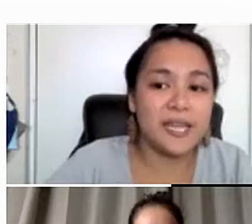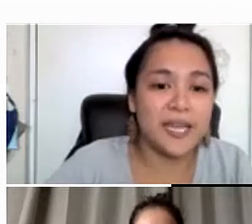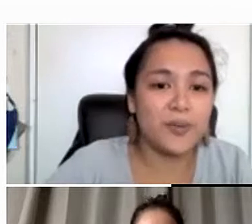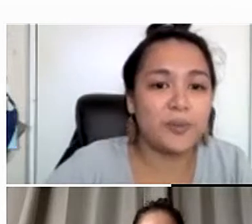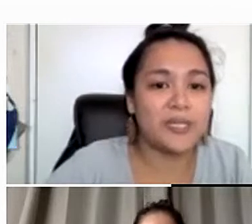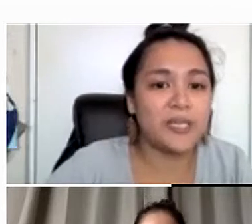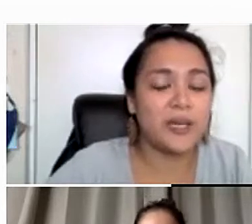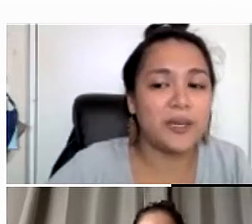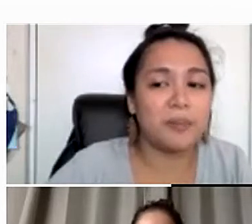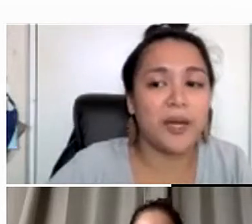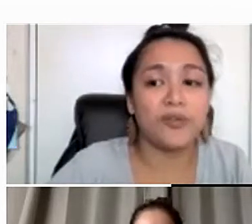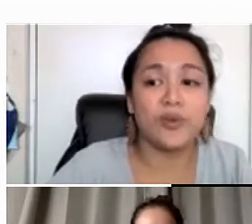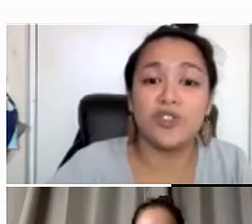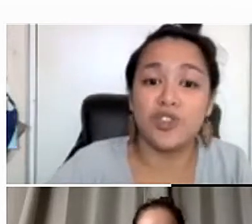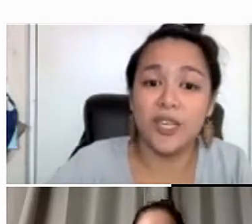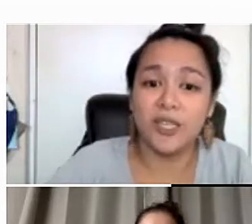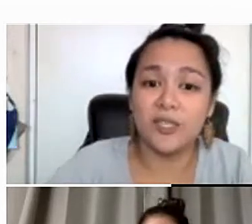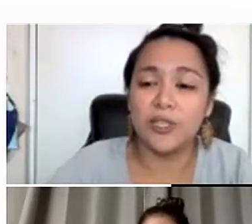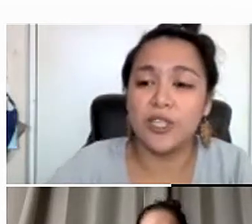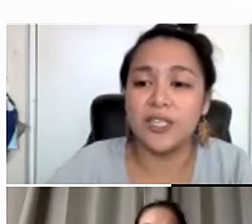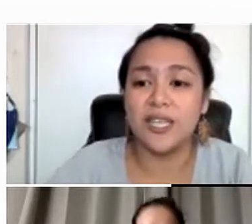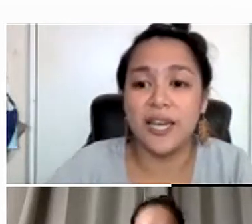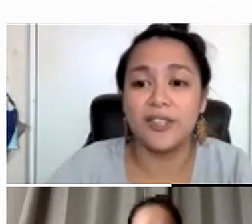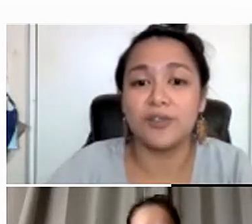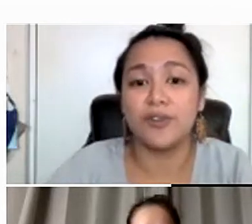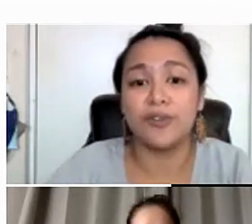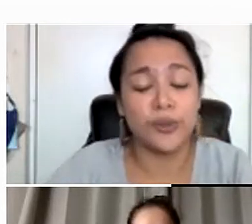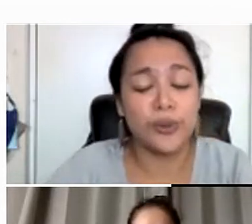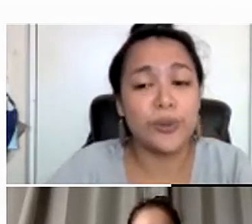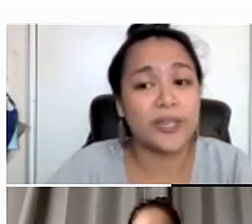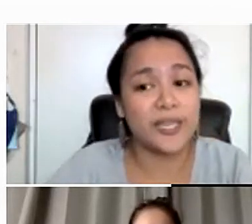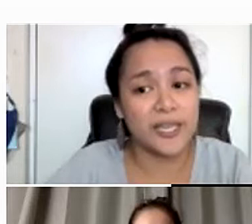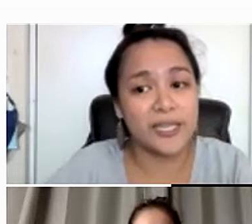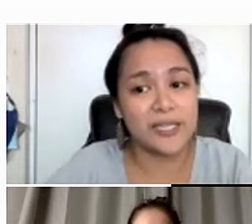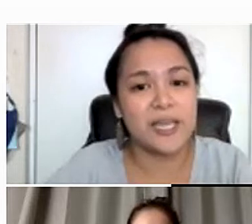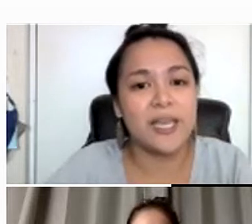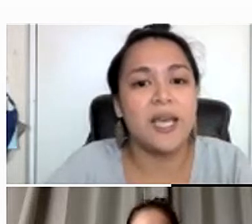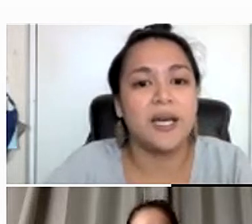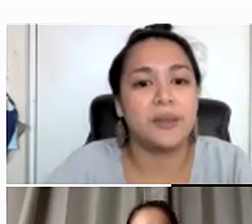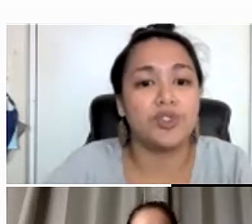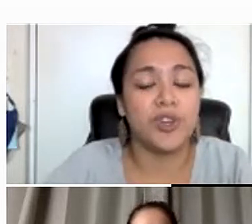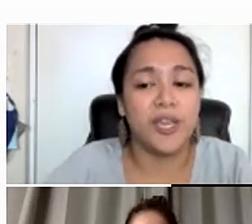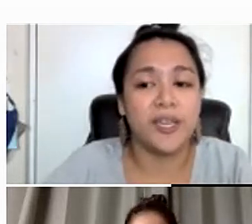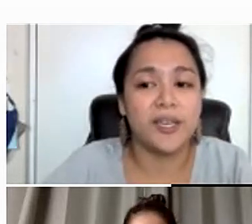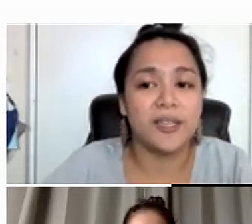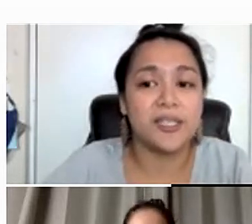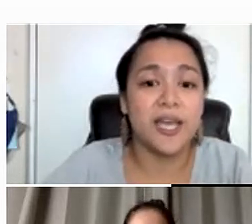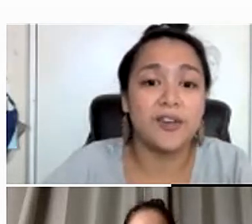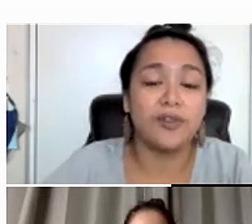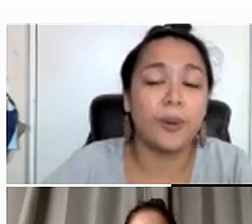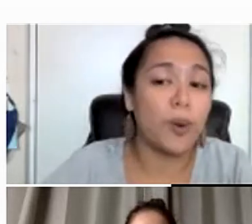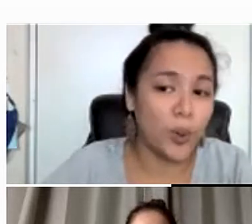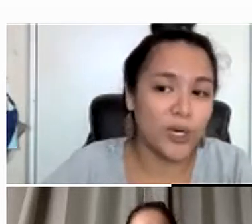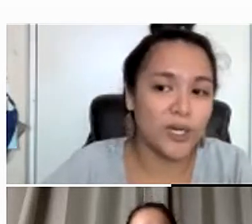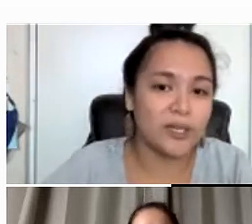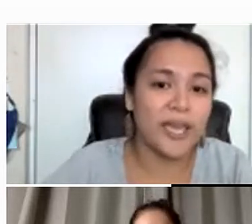Next time, we'll be talking about food and drinks. So we'll learn the signs for food or eat, drink, the sign